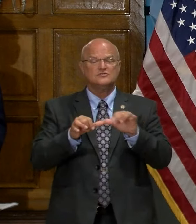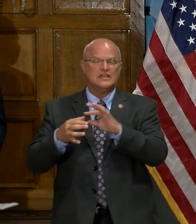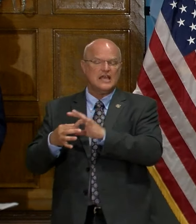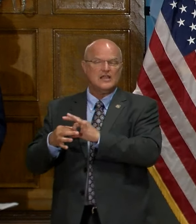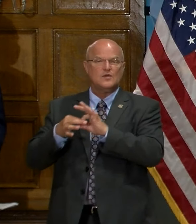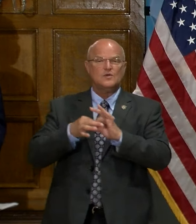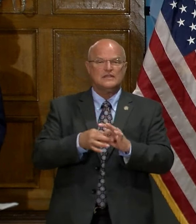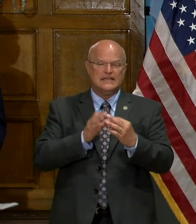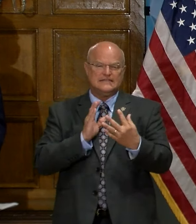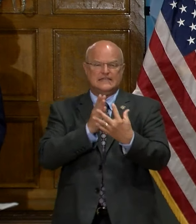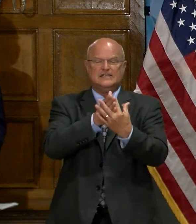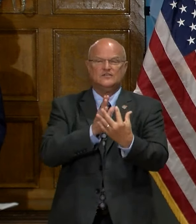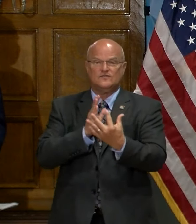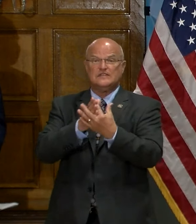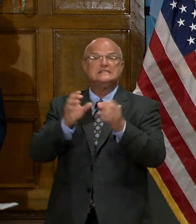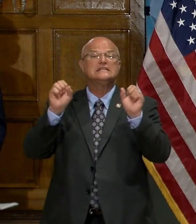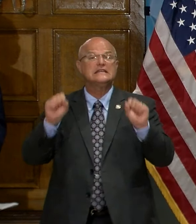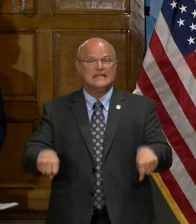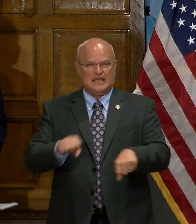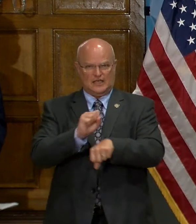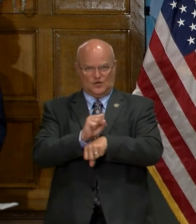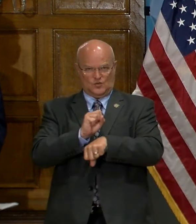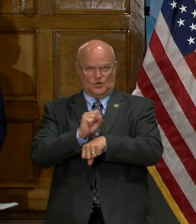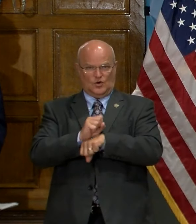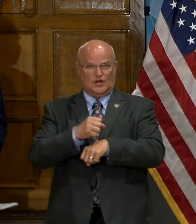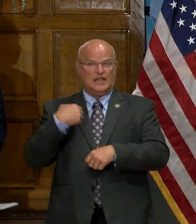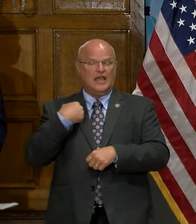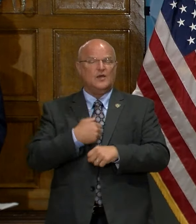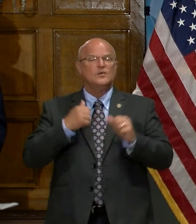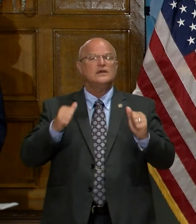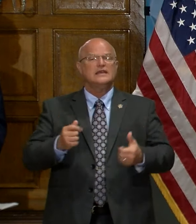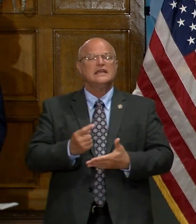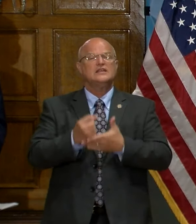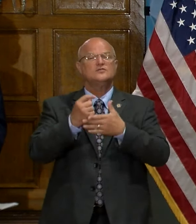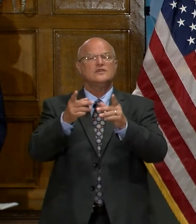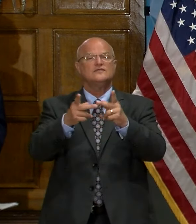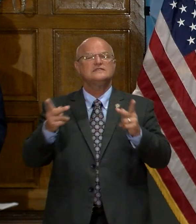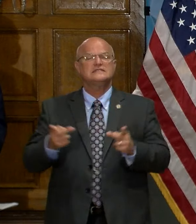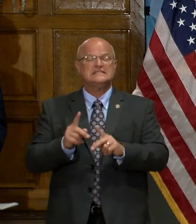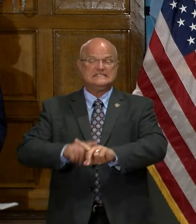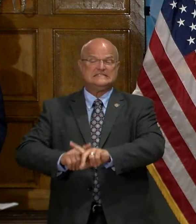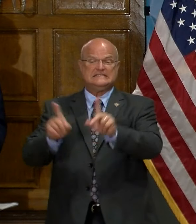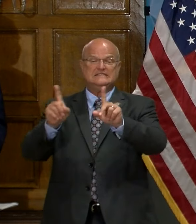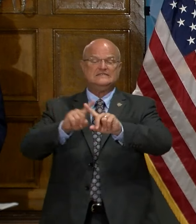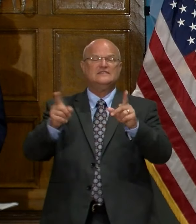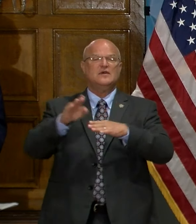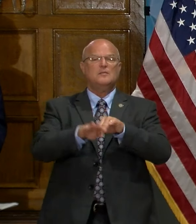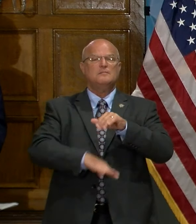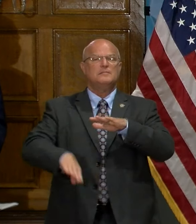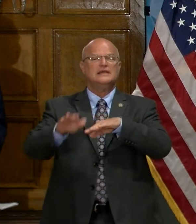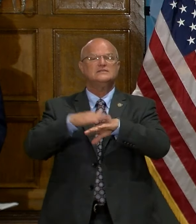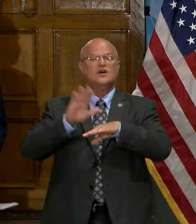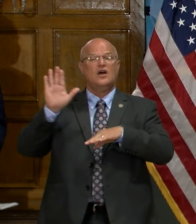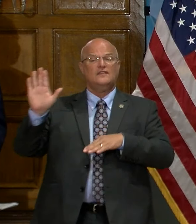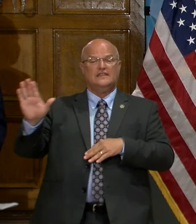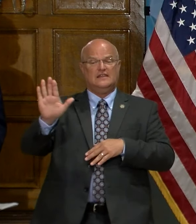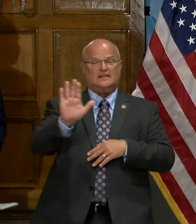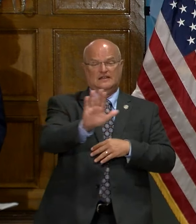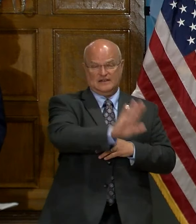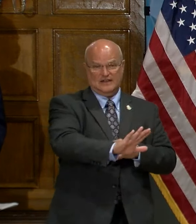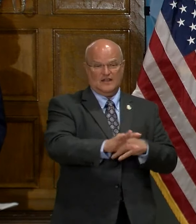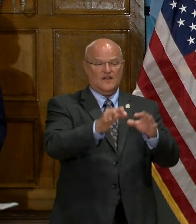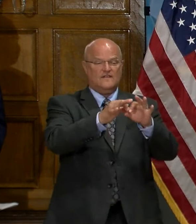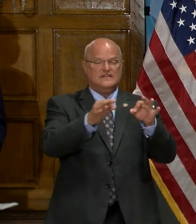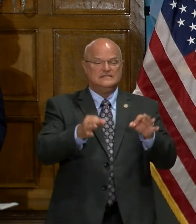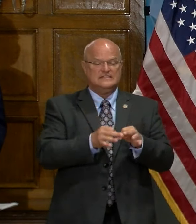related interventions can work, and that we can treat facilities differently, perhaps, based on their circumstances, both